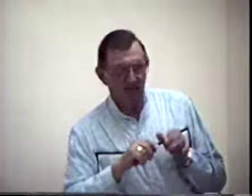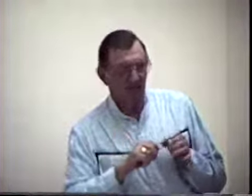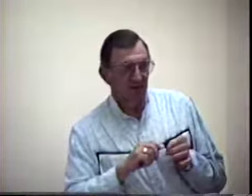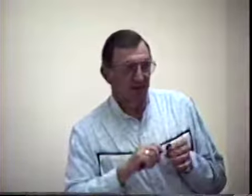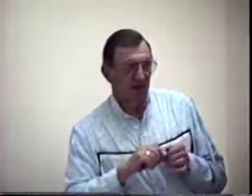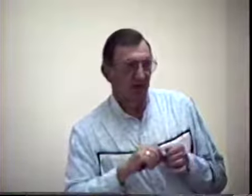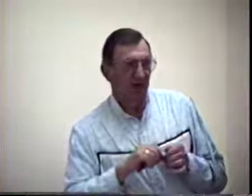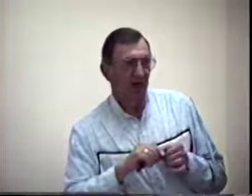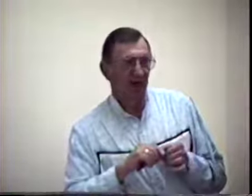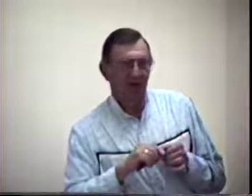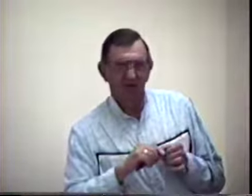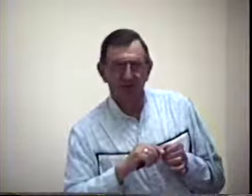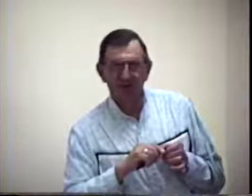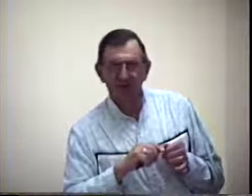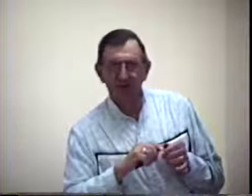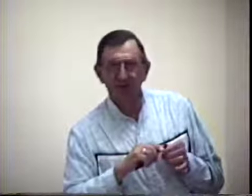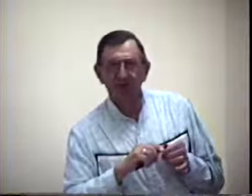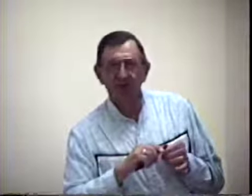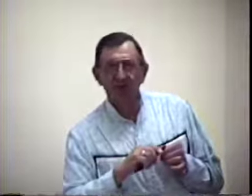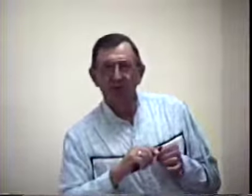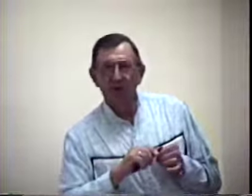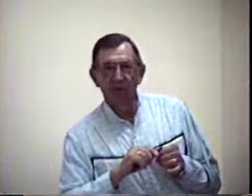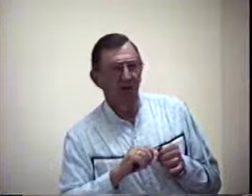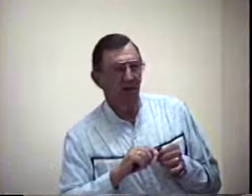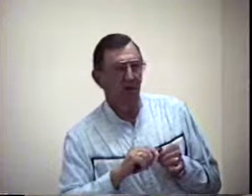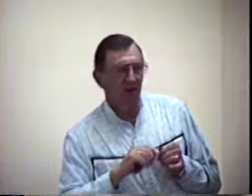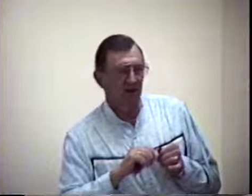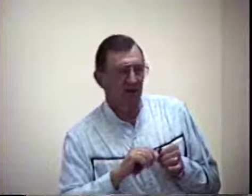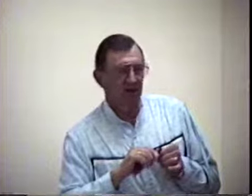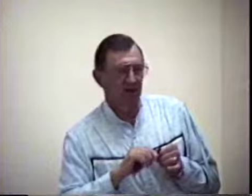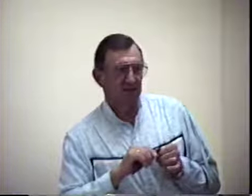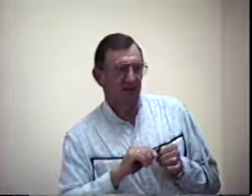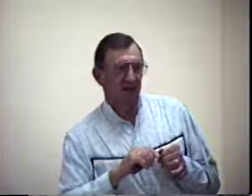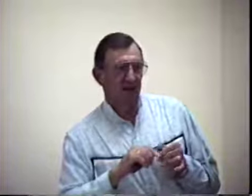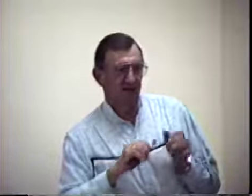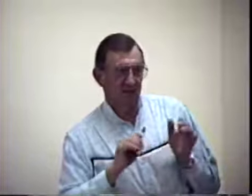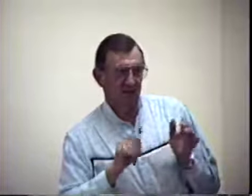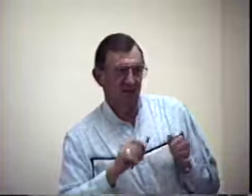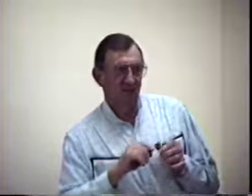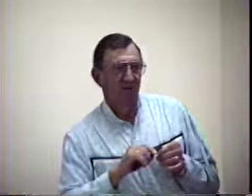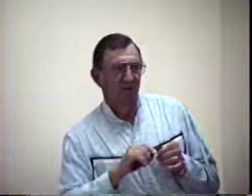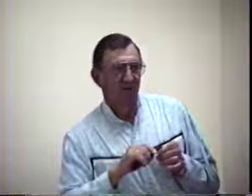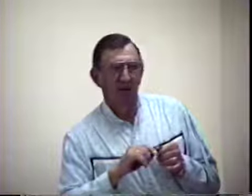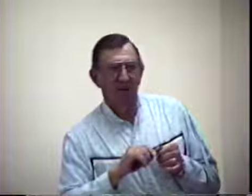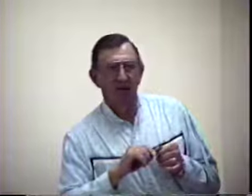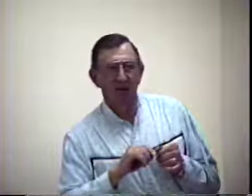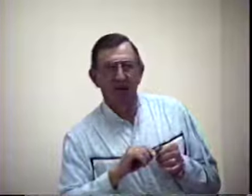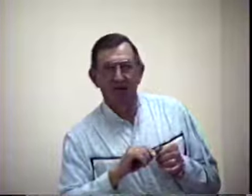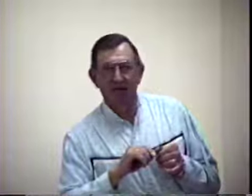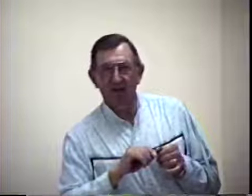successful job, and also to be able to get good grades and be able to come out and have